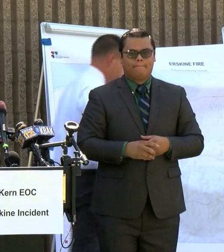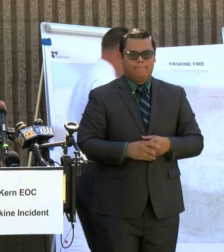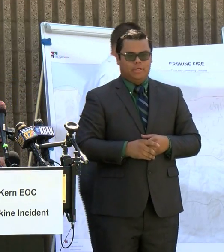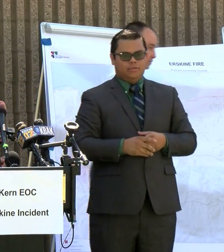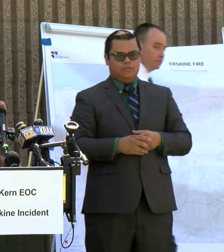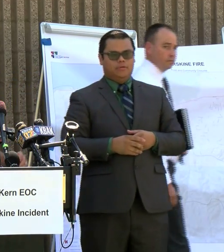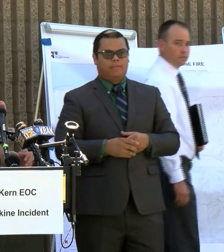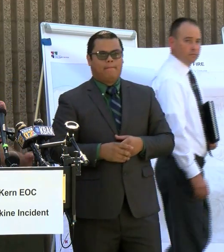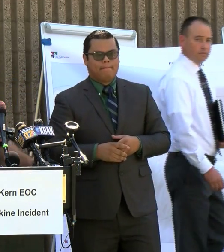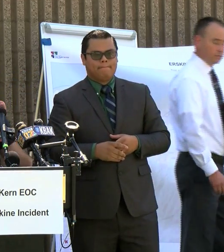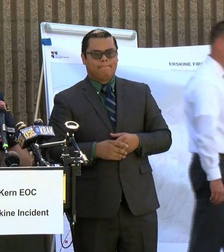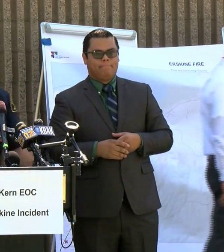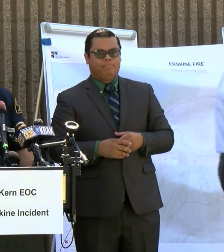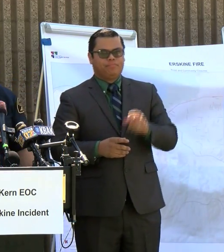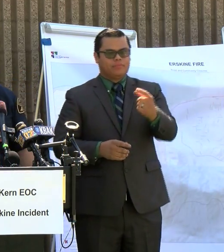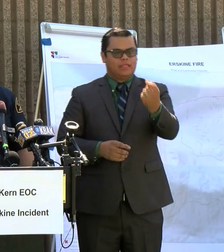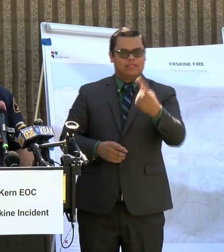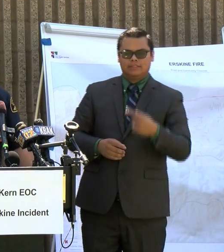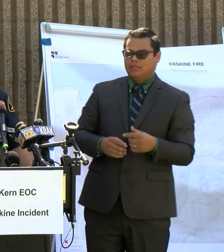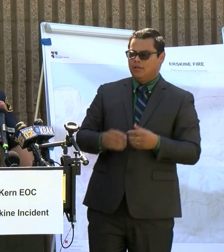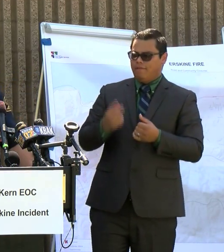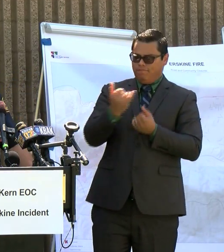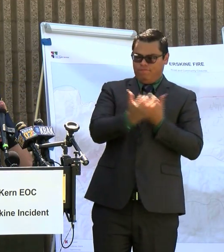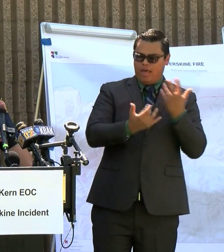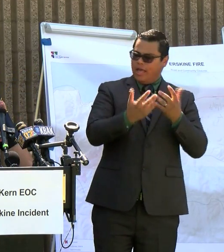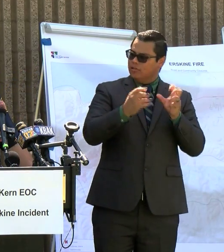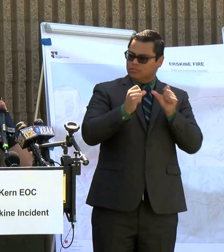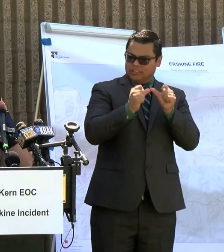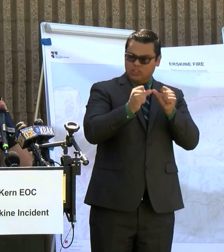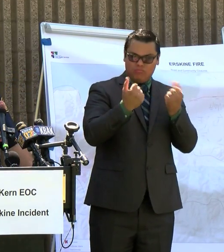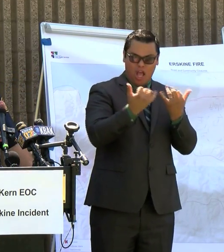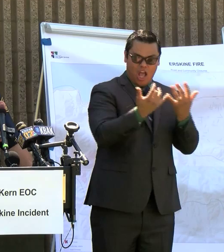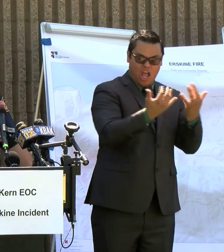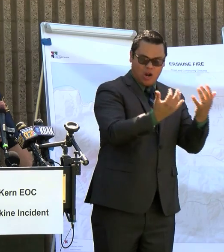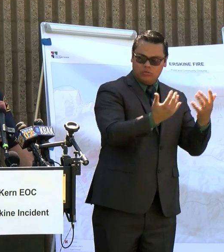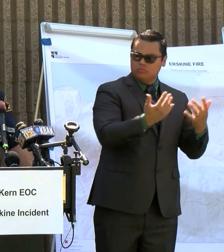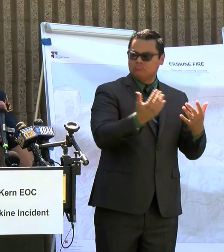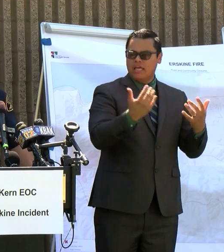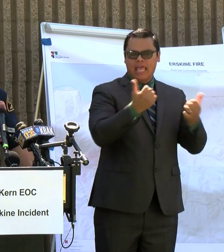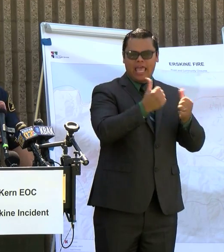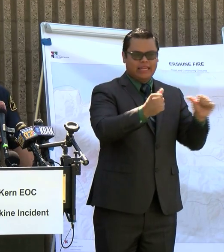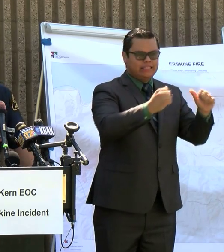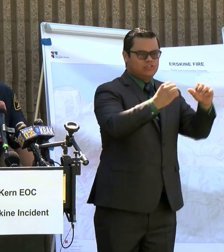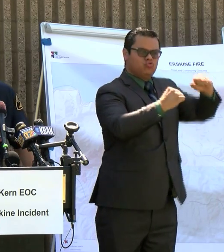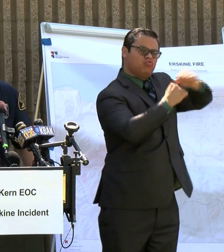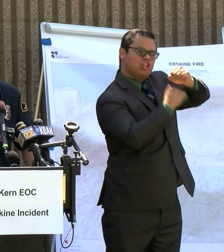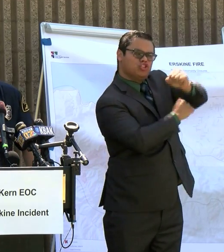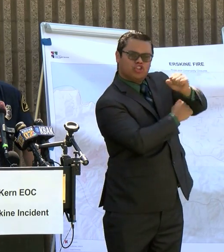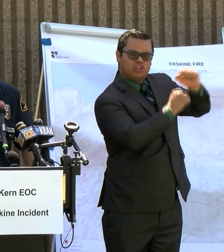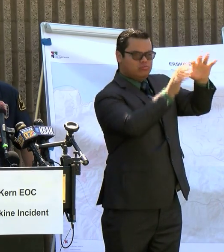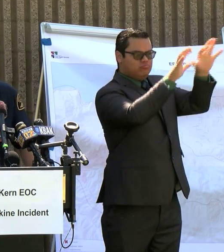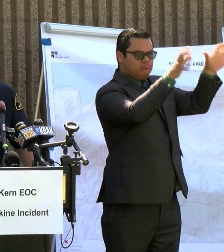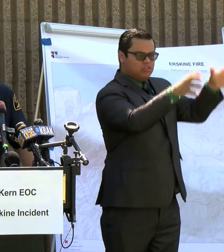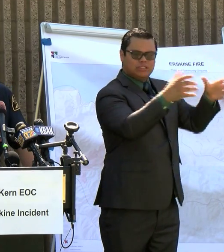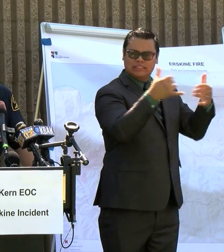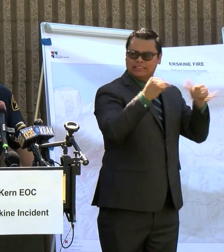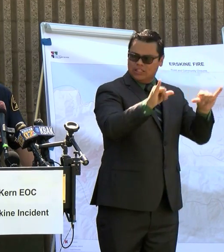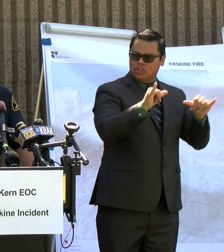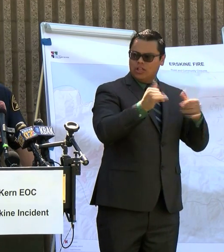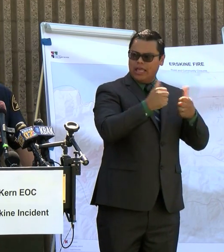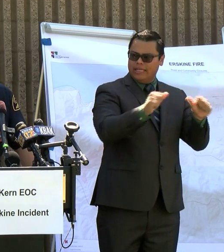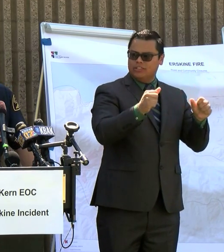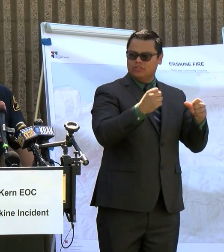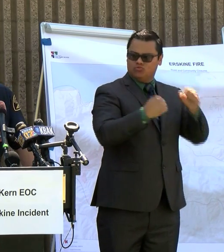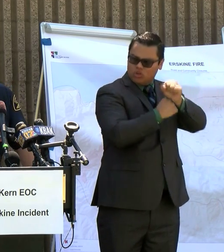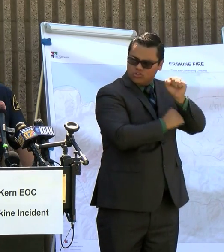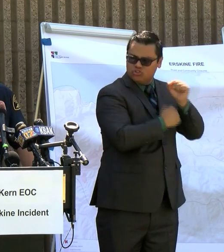As the fire continues to burn, are there any structures in its way? So to repeat the question, you're asking as the fire burns, are there still threatened